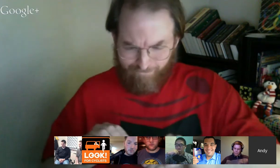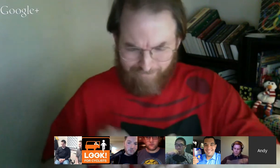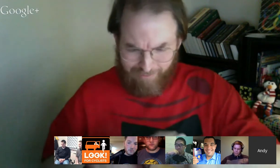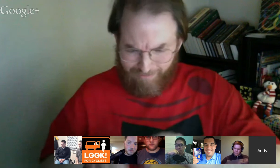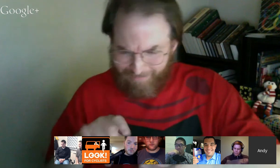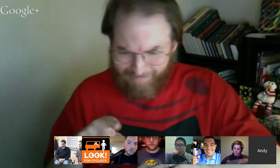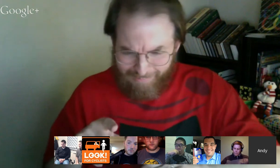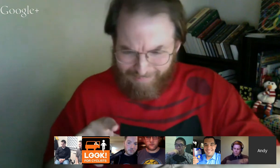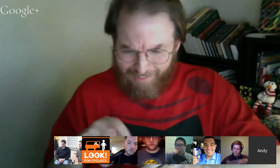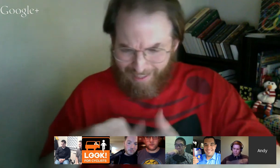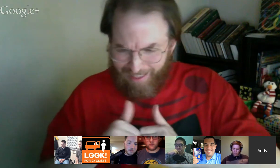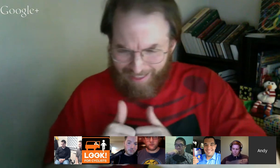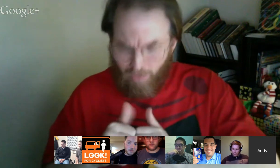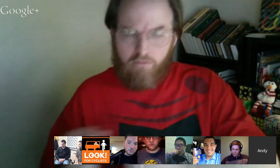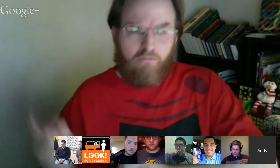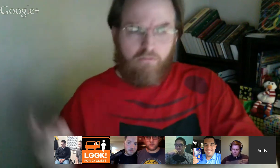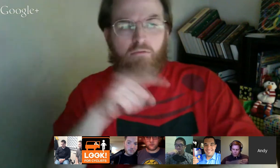right.